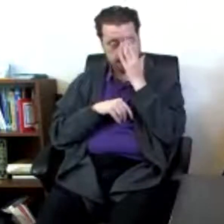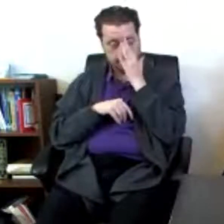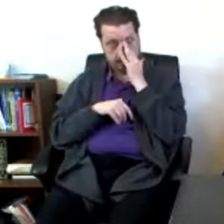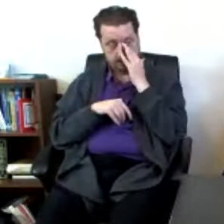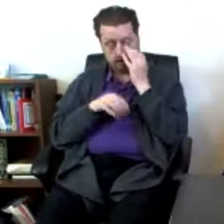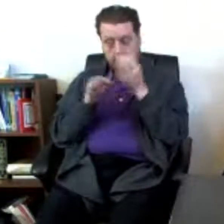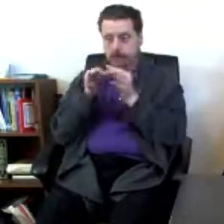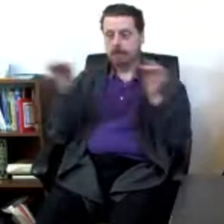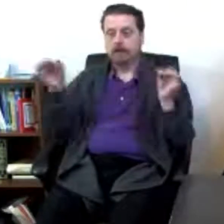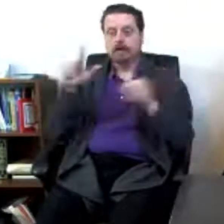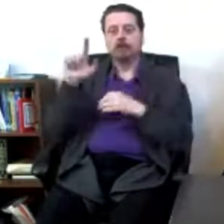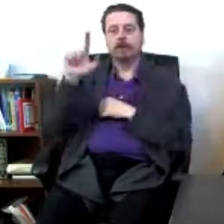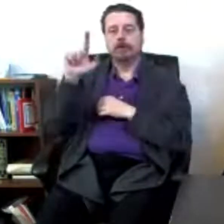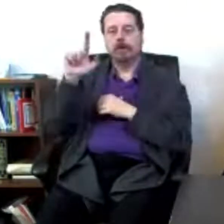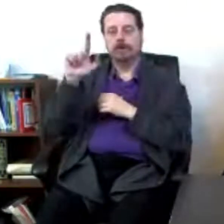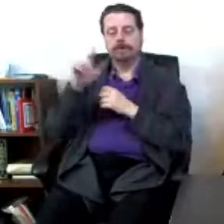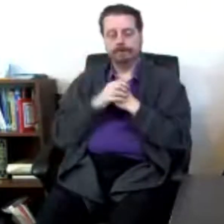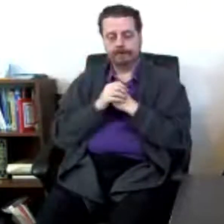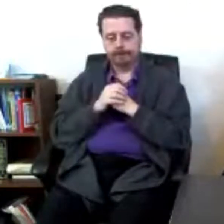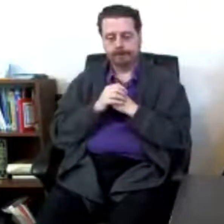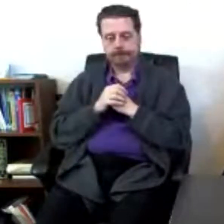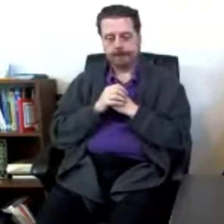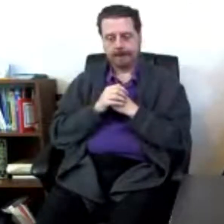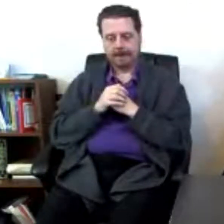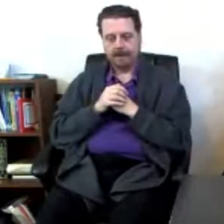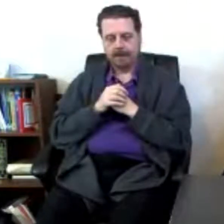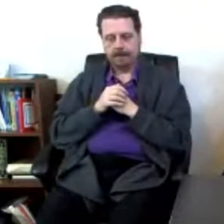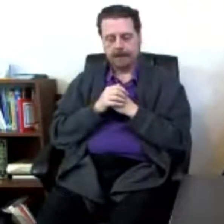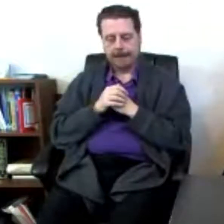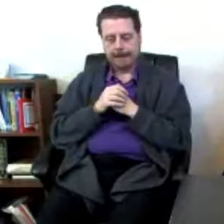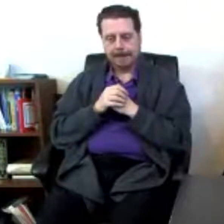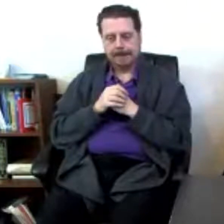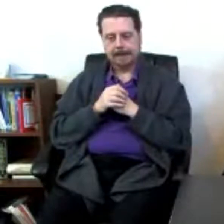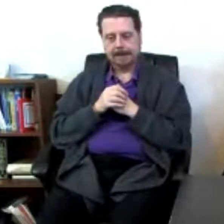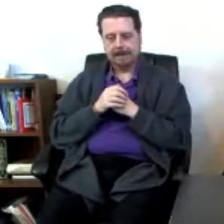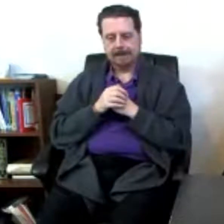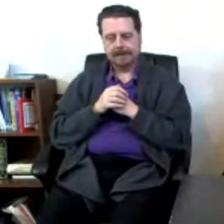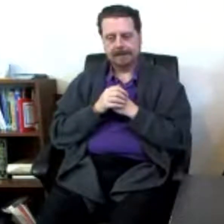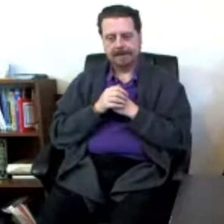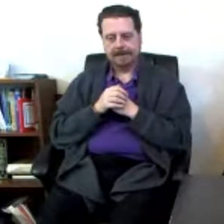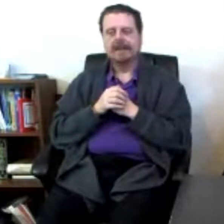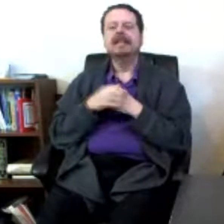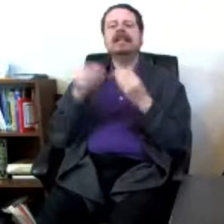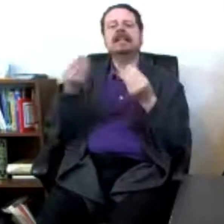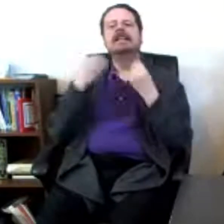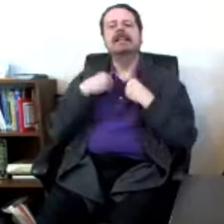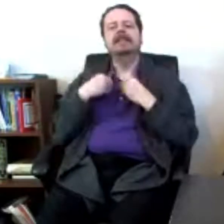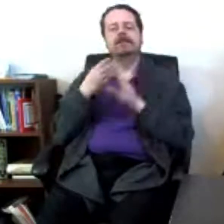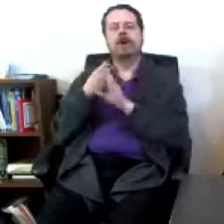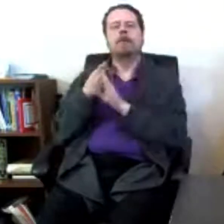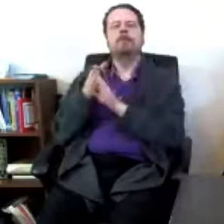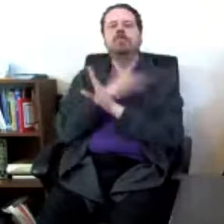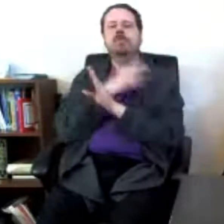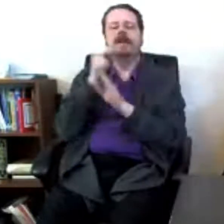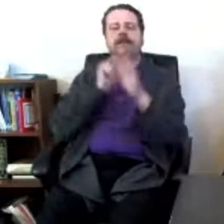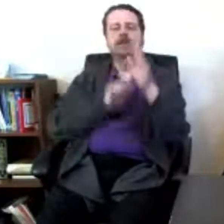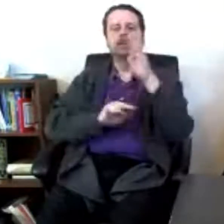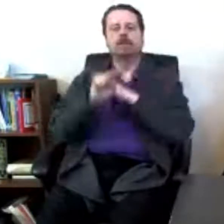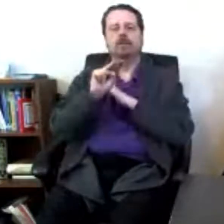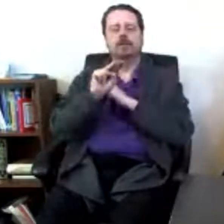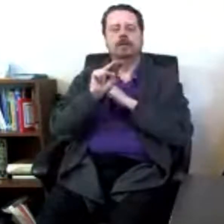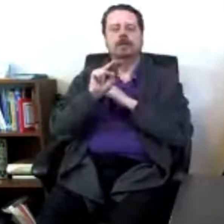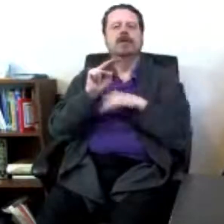So, ayah number 21, it gives us a preview of the struggle that would